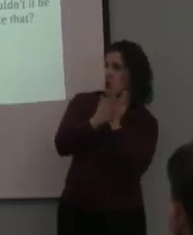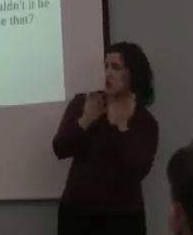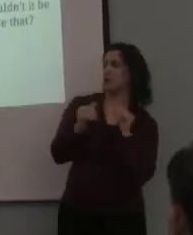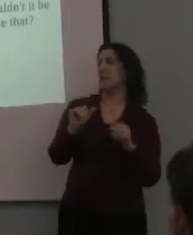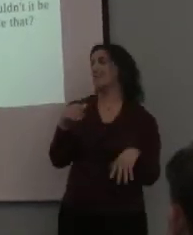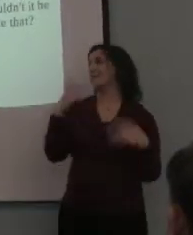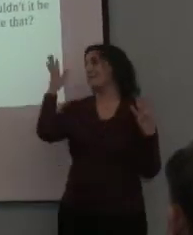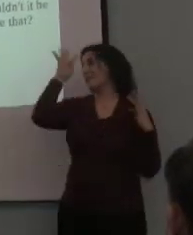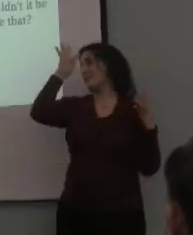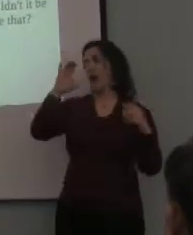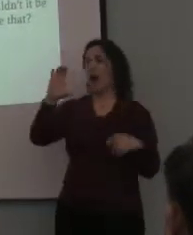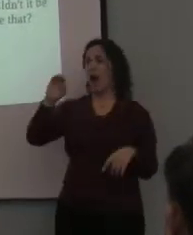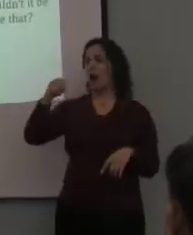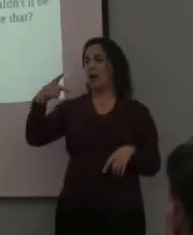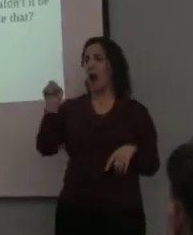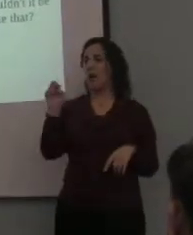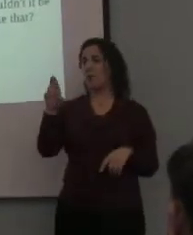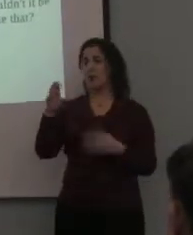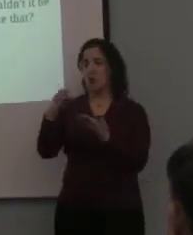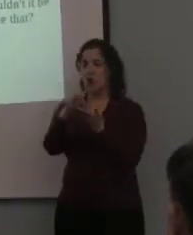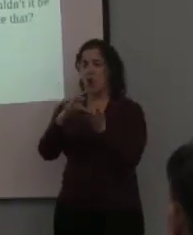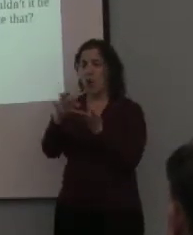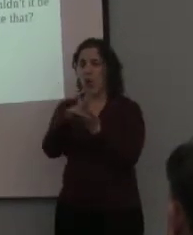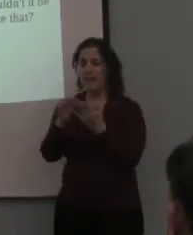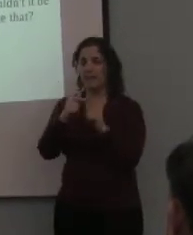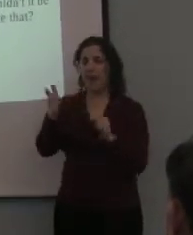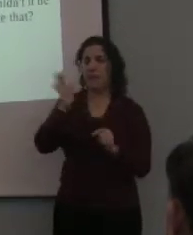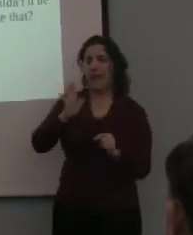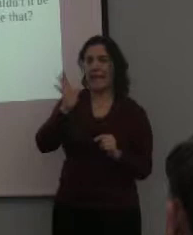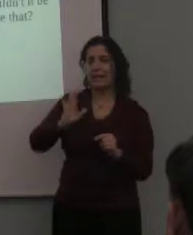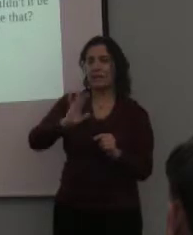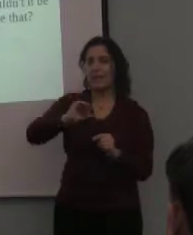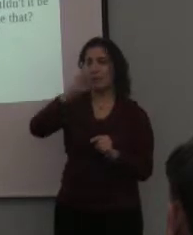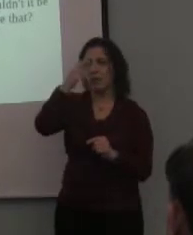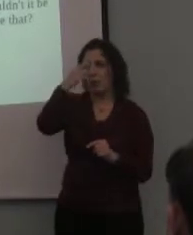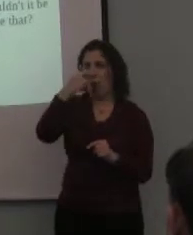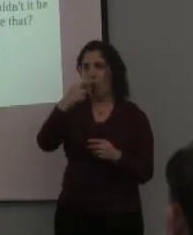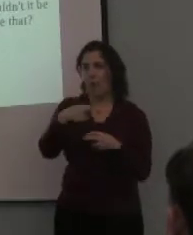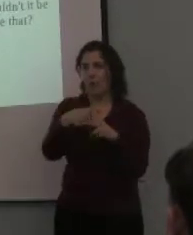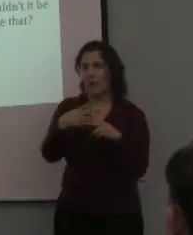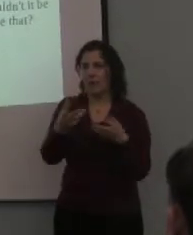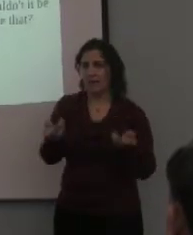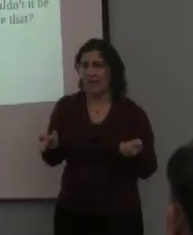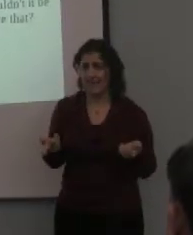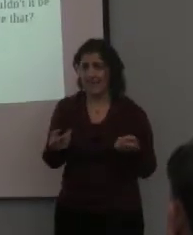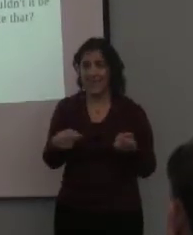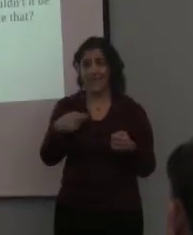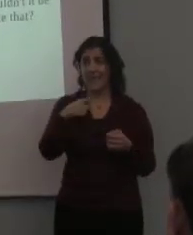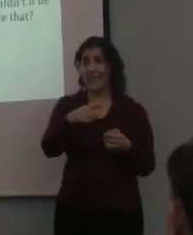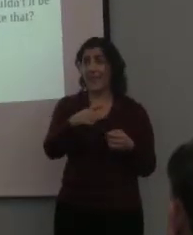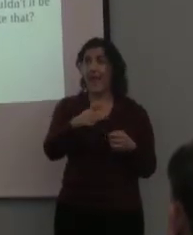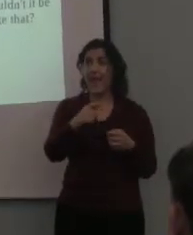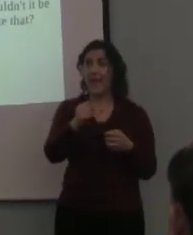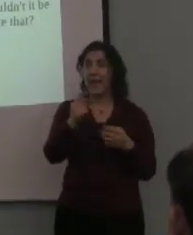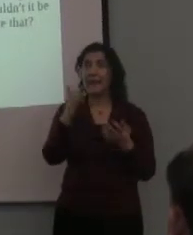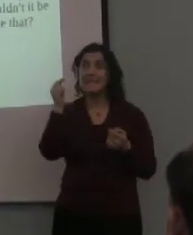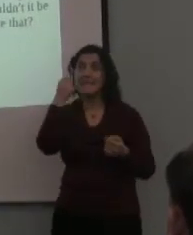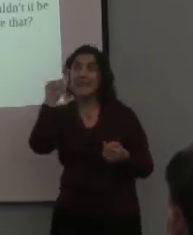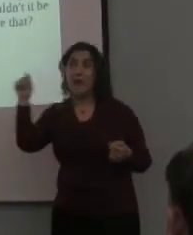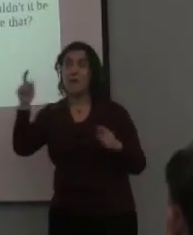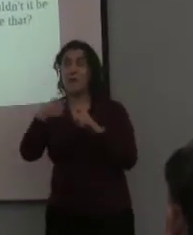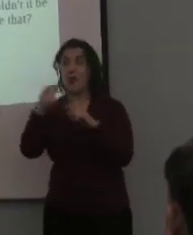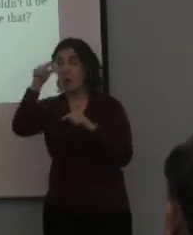copper coins of ancient Rome. They're not interested in Greek silver.